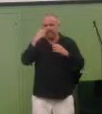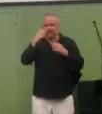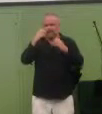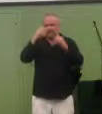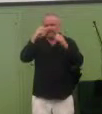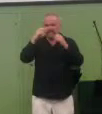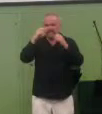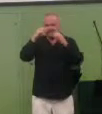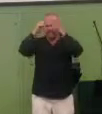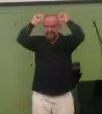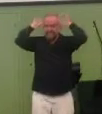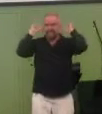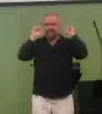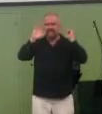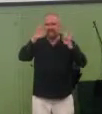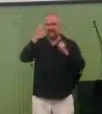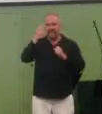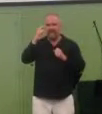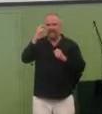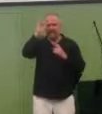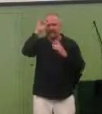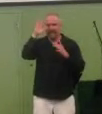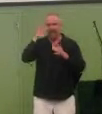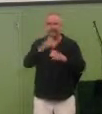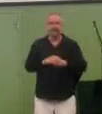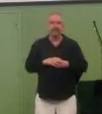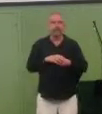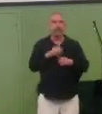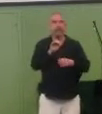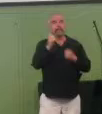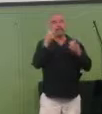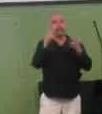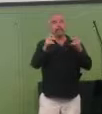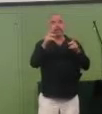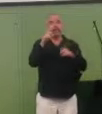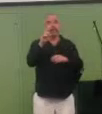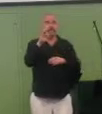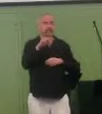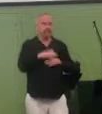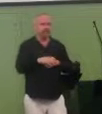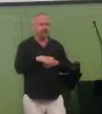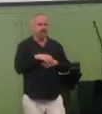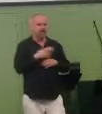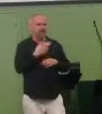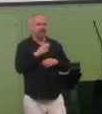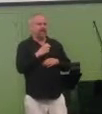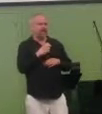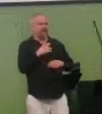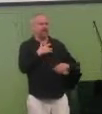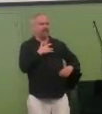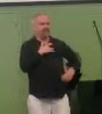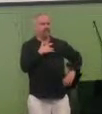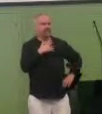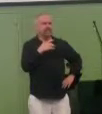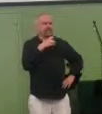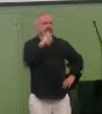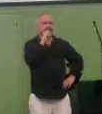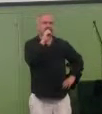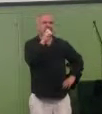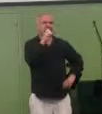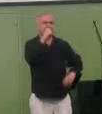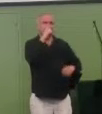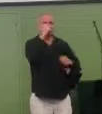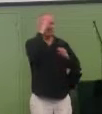Like many of us here in San Francisco, Lou felt that his sex fantasies telegraphed a unique and